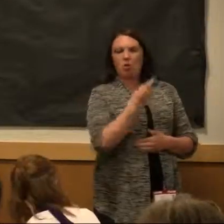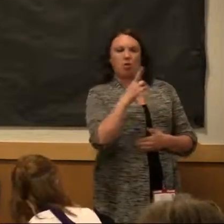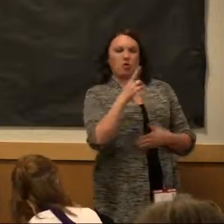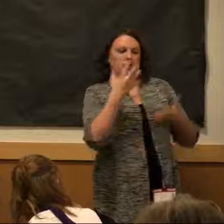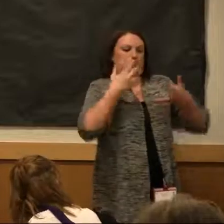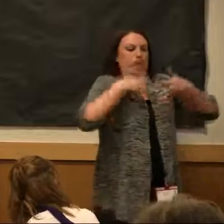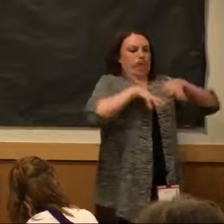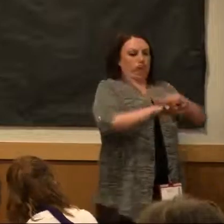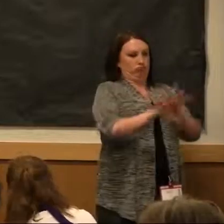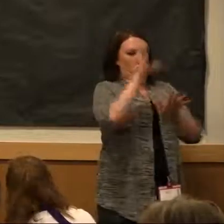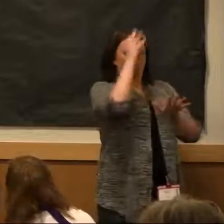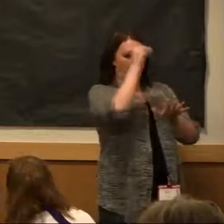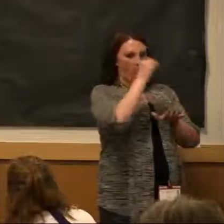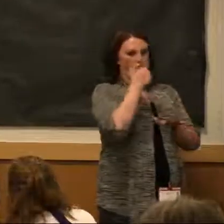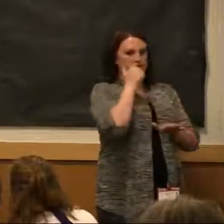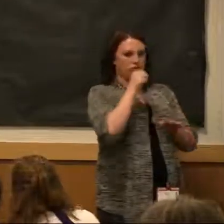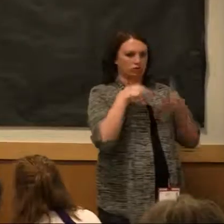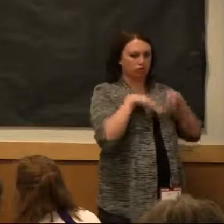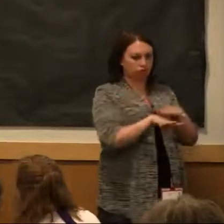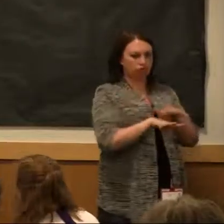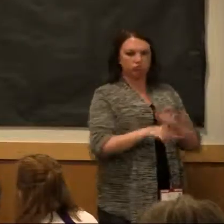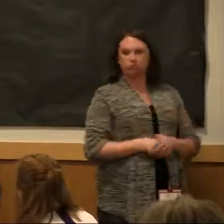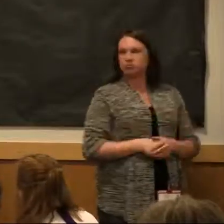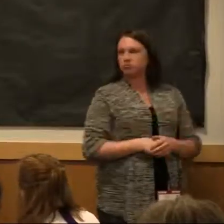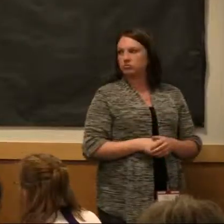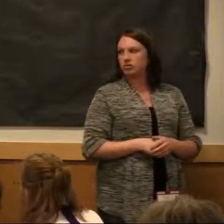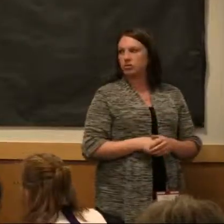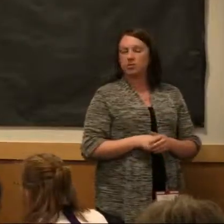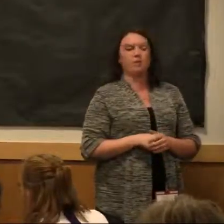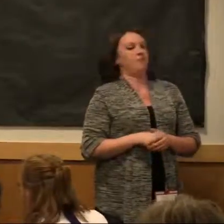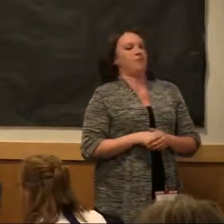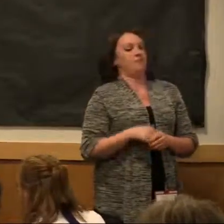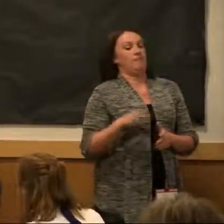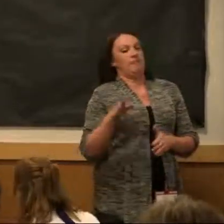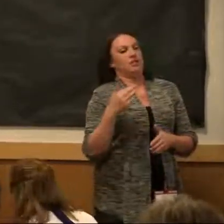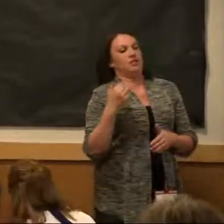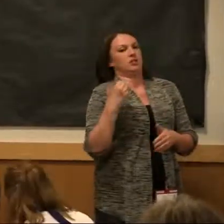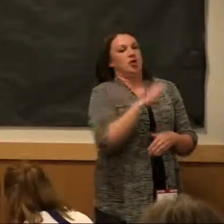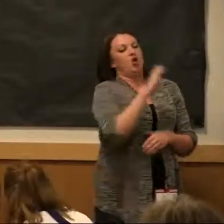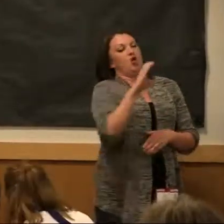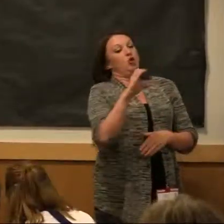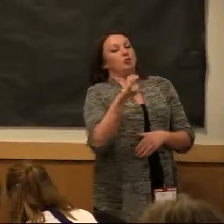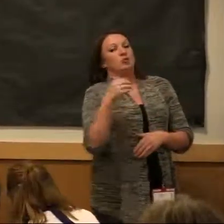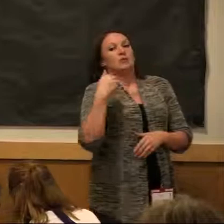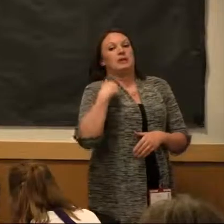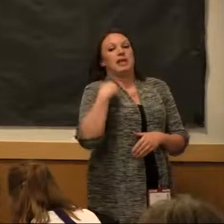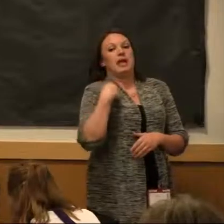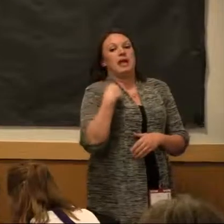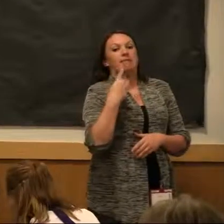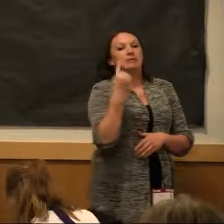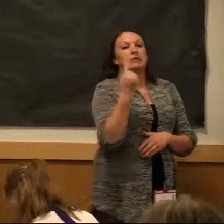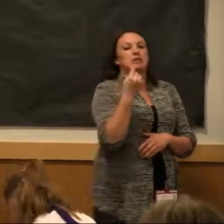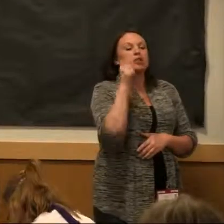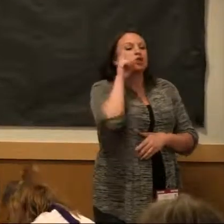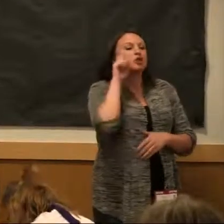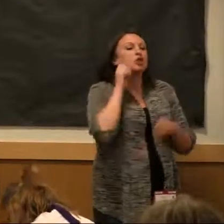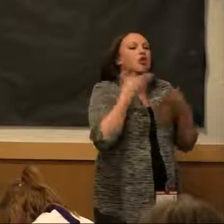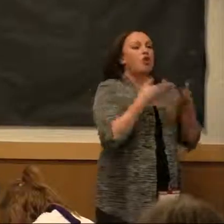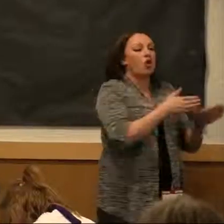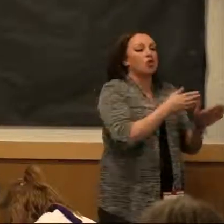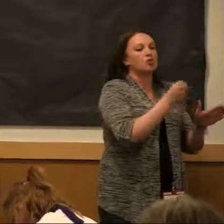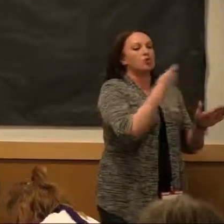mixed dorm halls? His question was, at Colorado College, do we have single-gendered halls or are